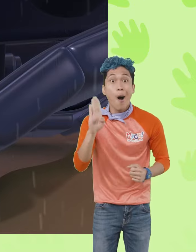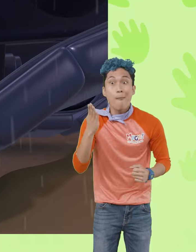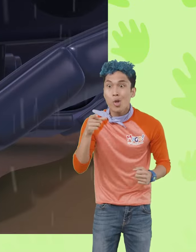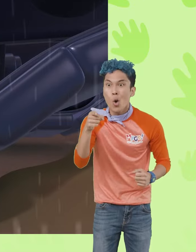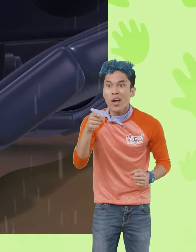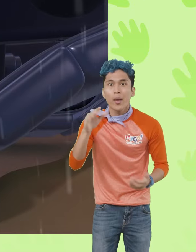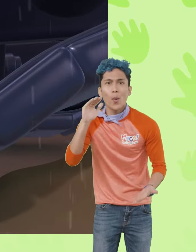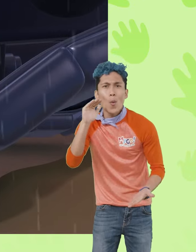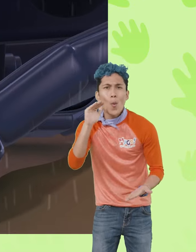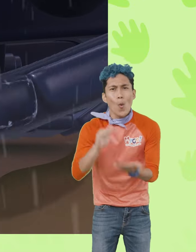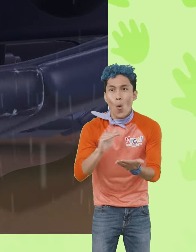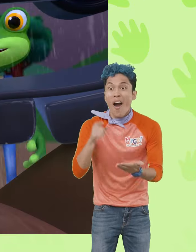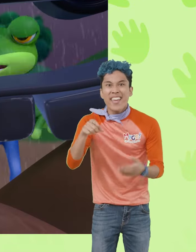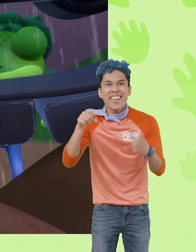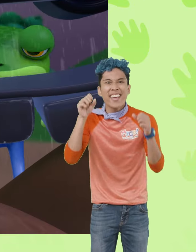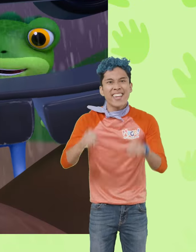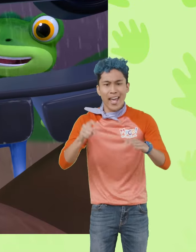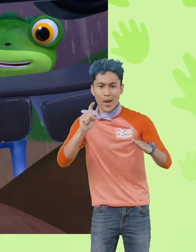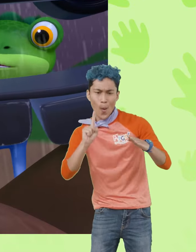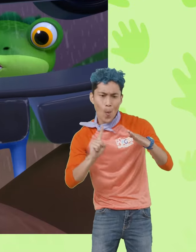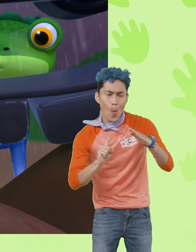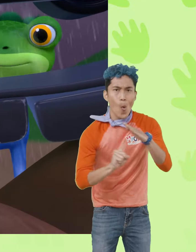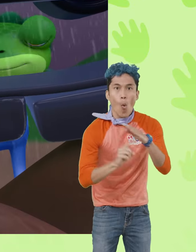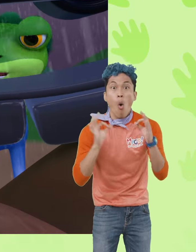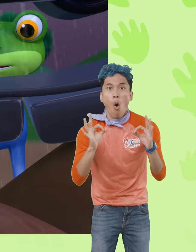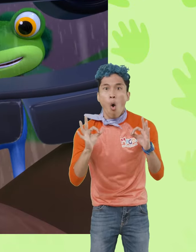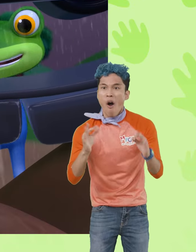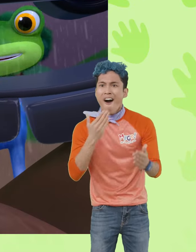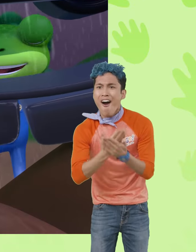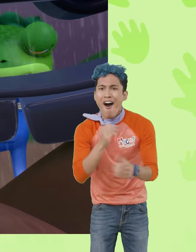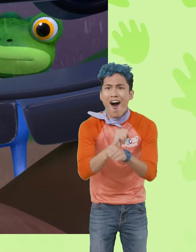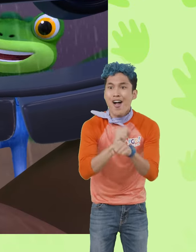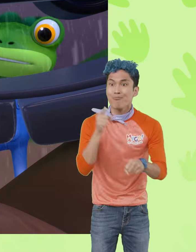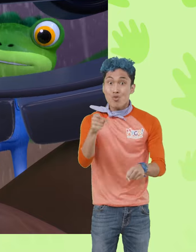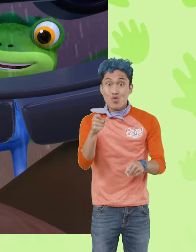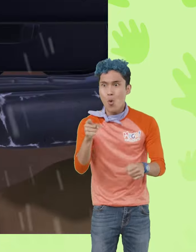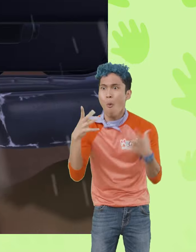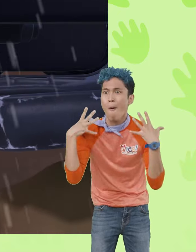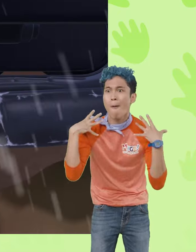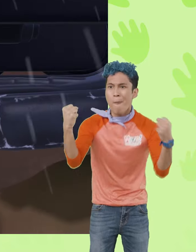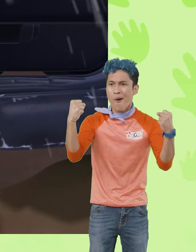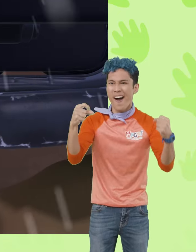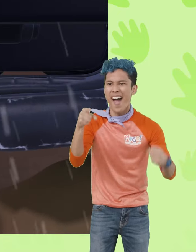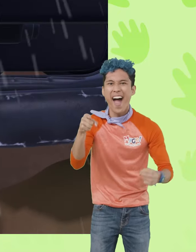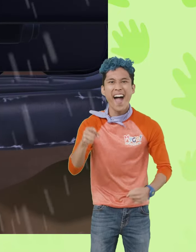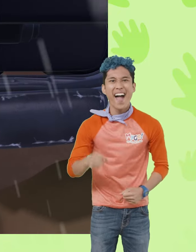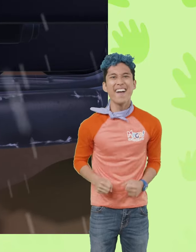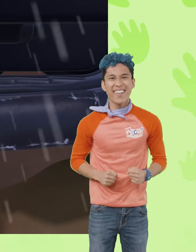Blue is small enough to fit under. Well done, Blue. You're being really brave.